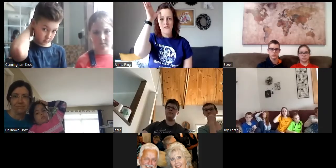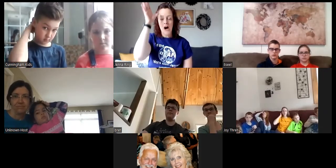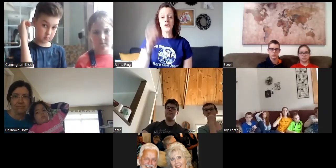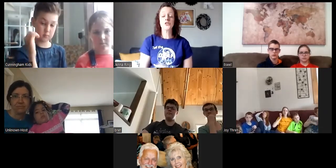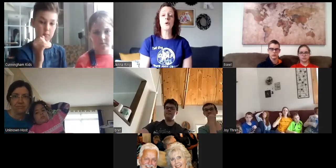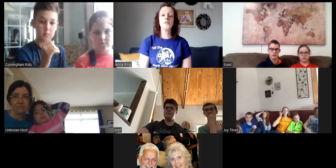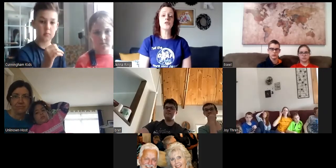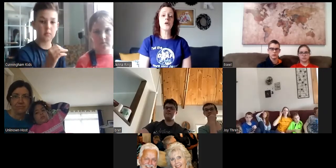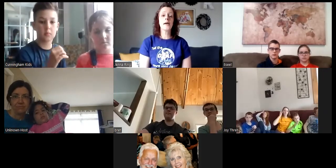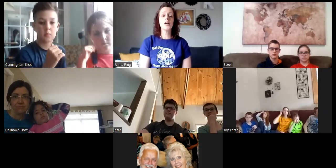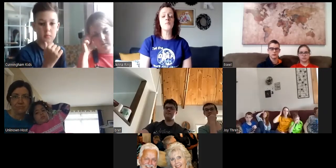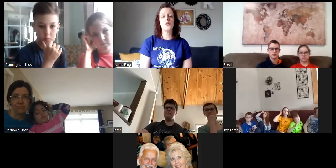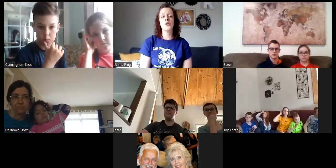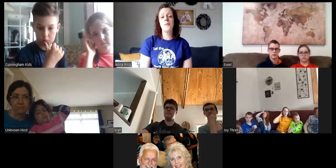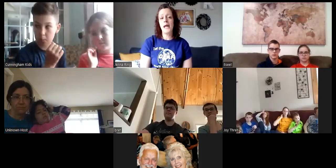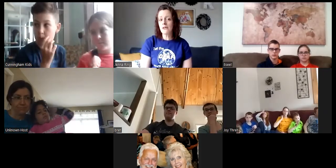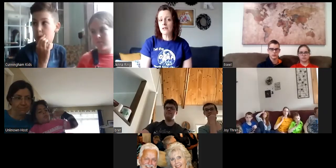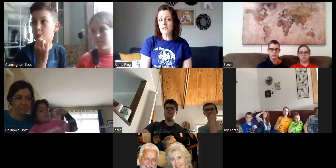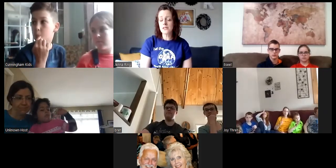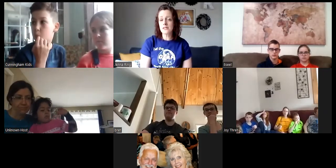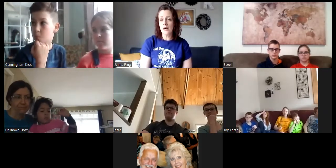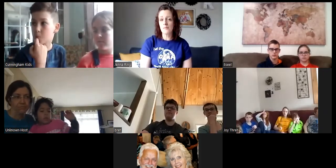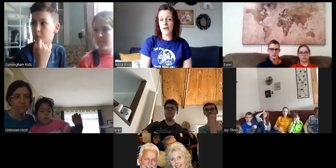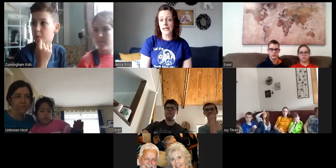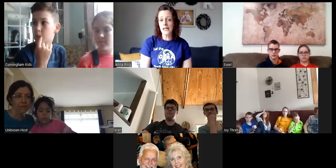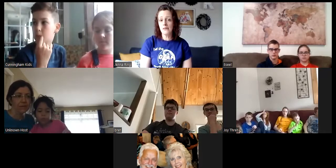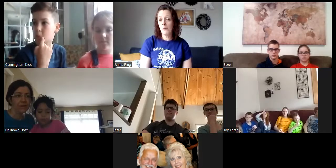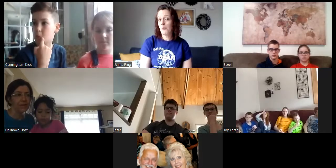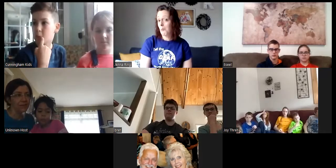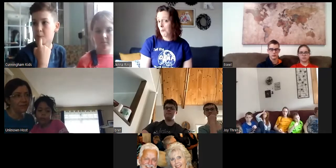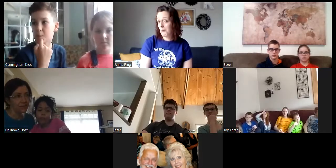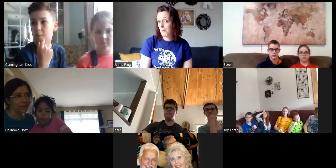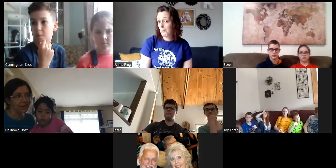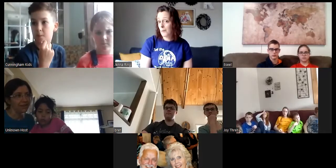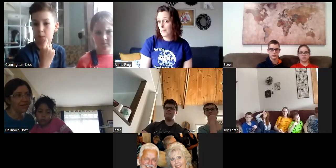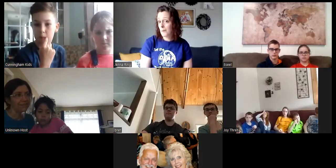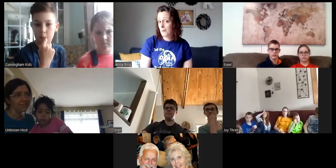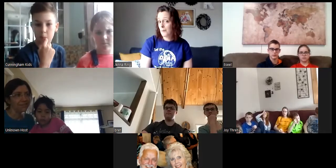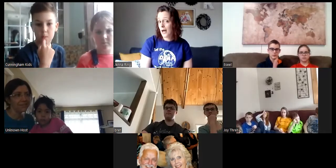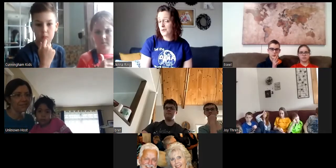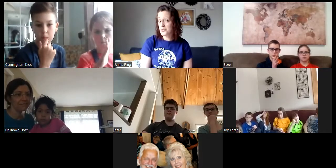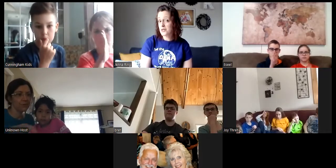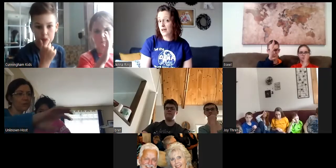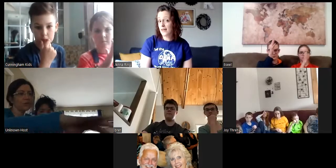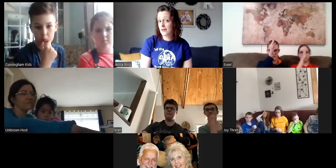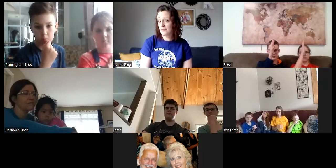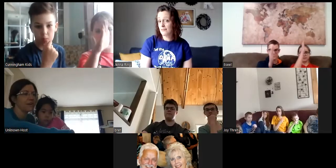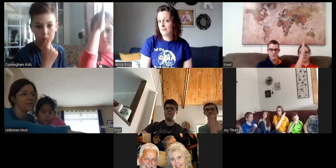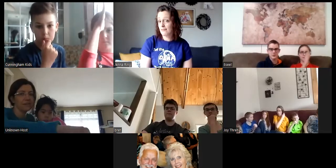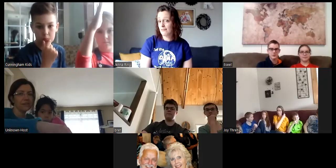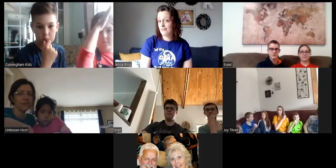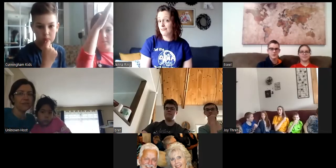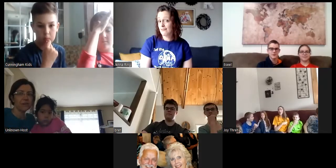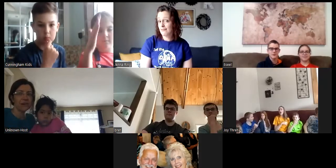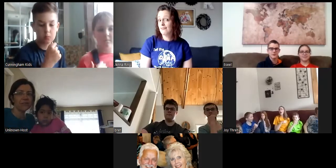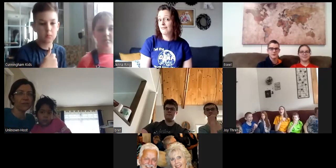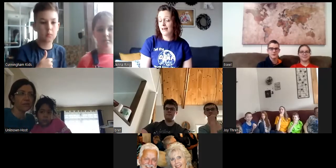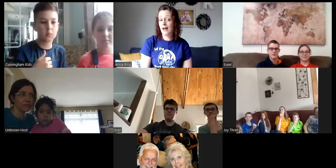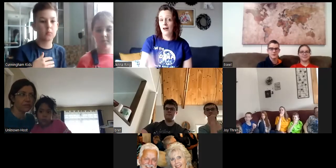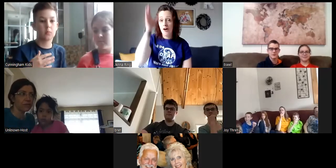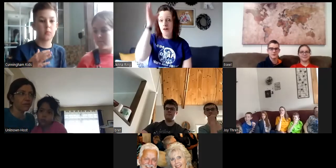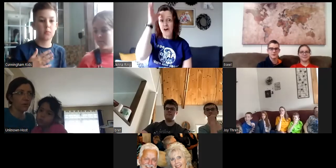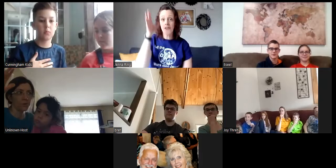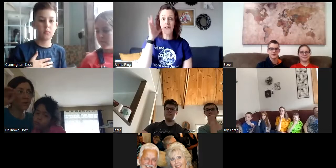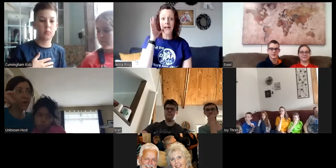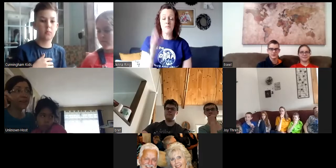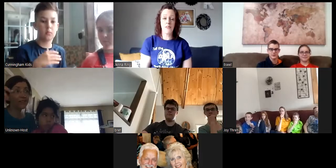mother, father. So if you're talking about your parents to somebody, how would you sign that?